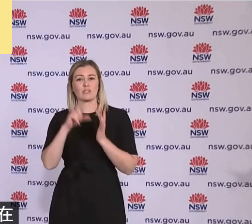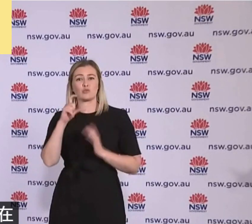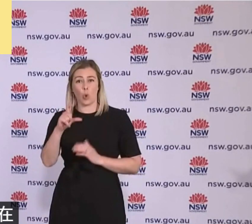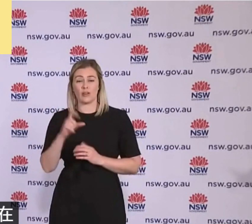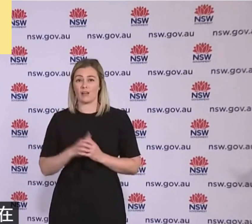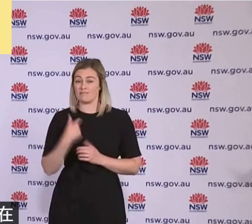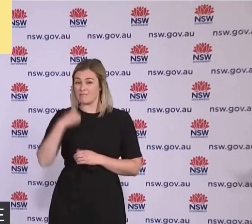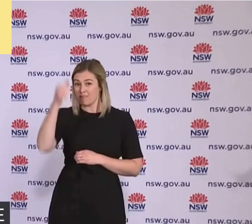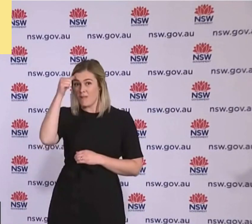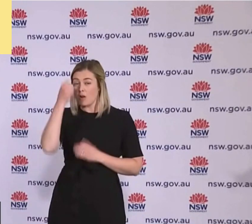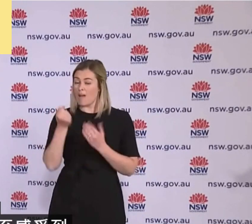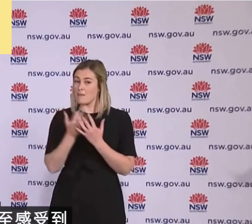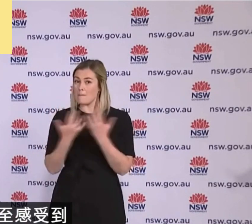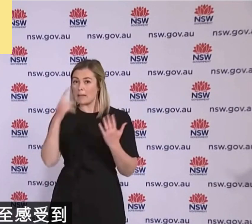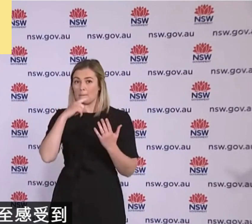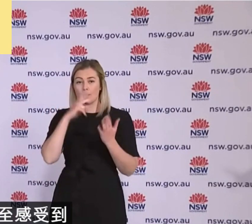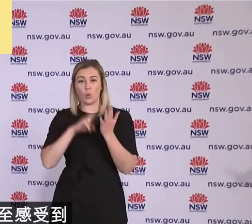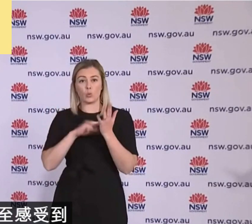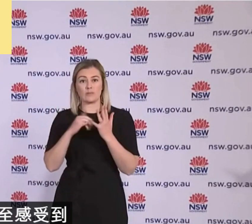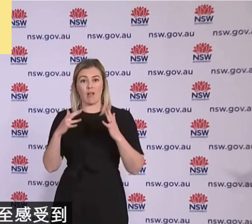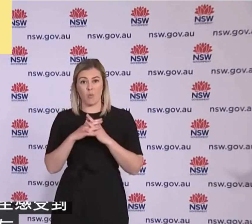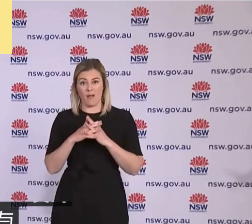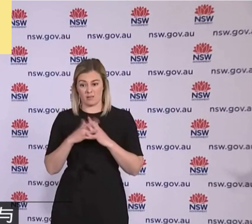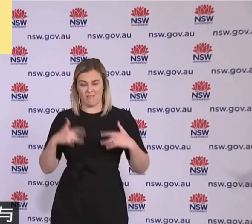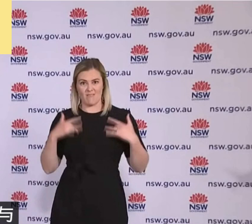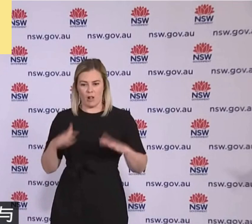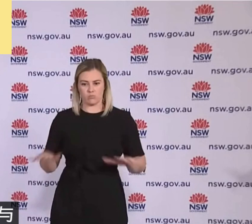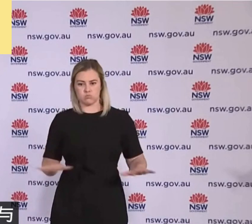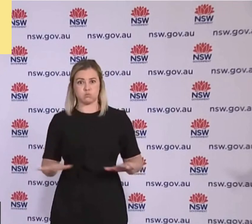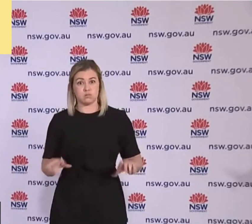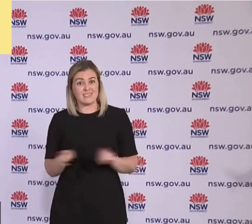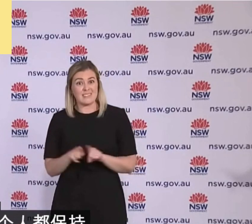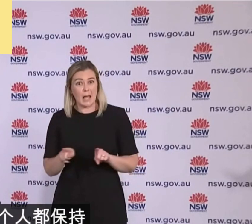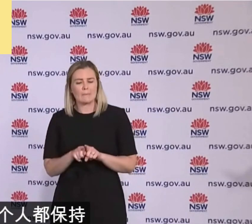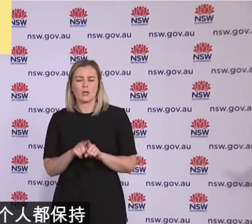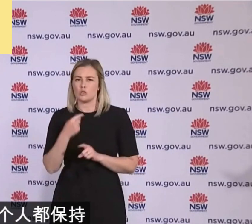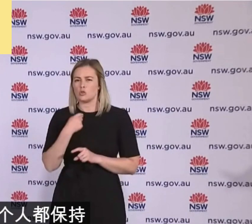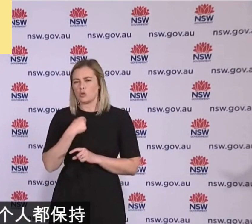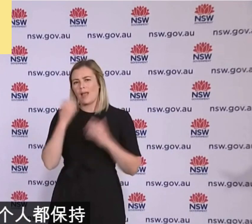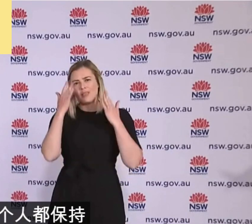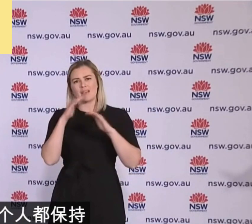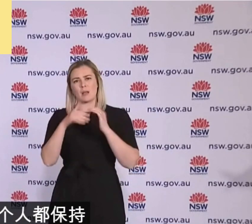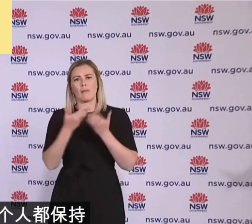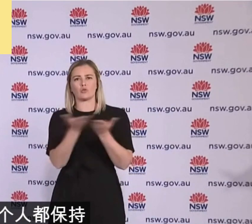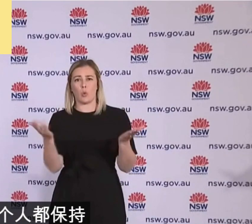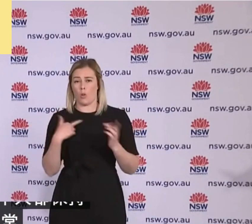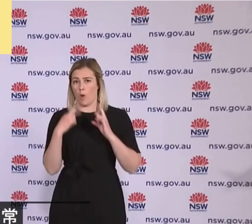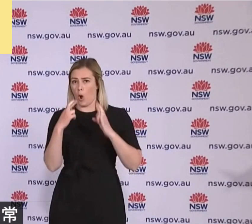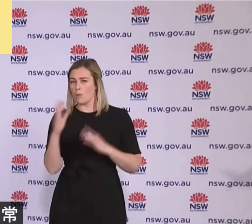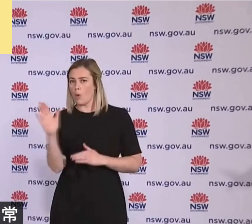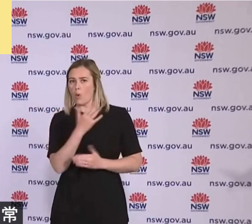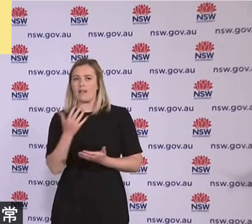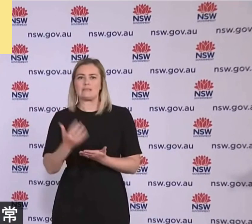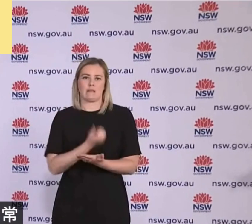Wales have even felt the tremors. So our thoughts are with everybody, and we hope everybody stays safe and accounted for during this very